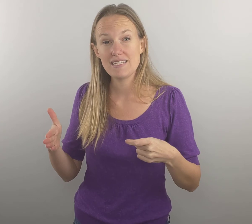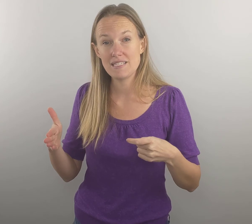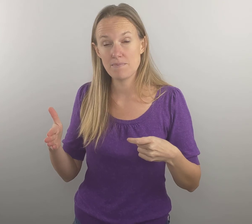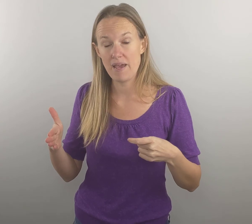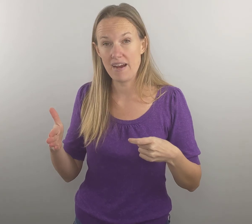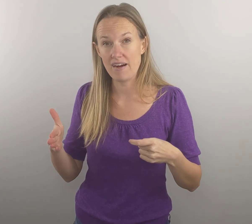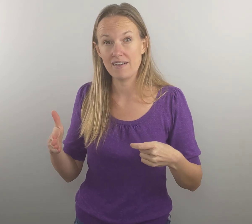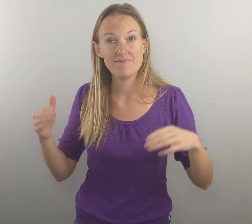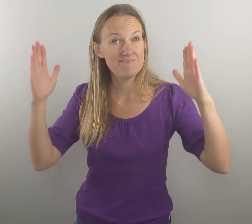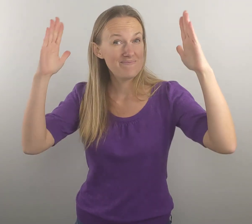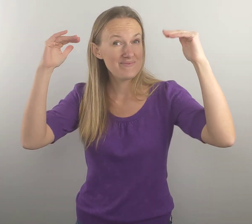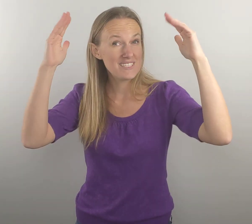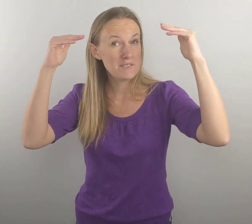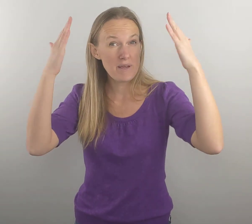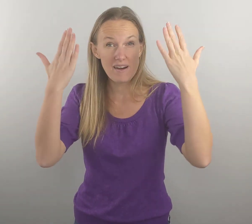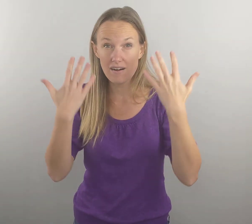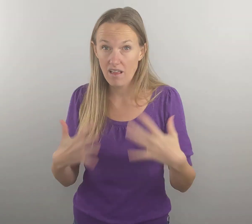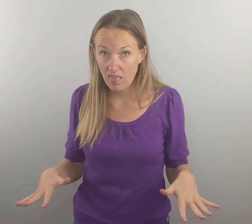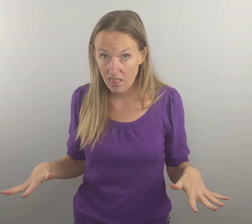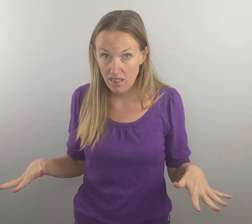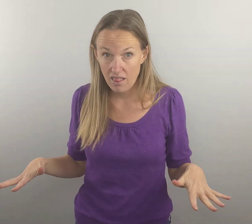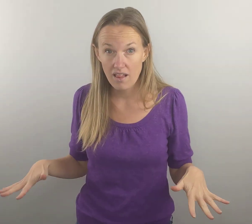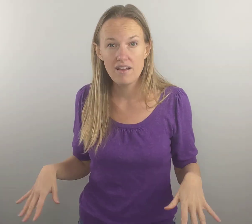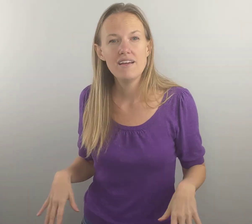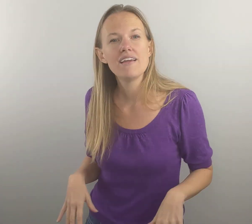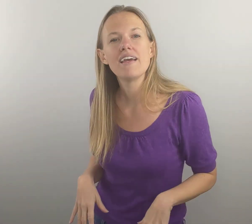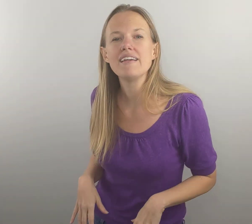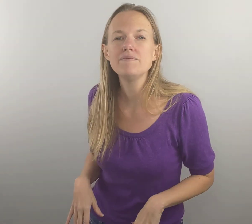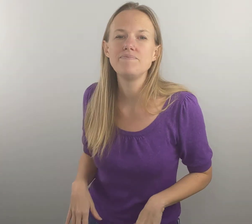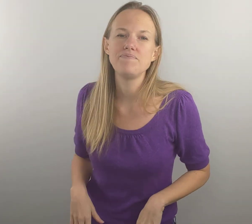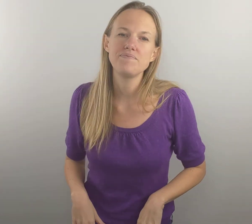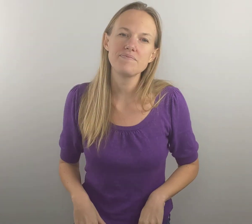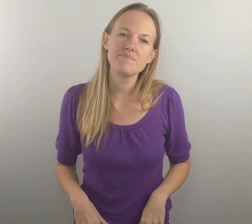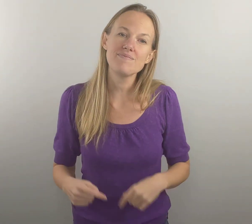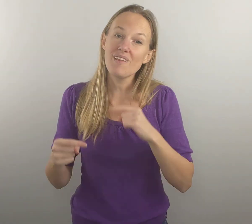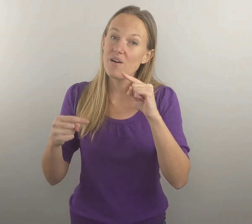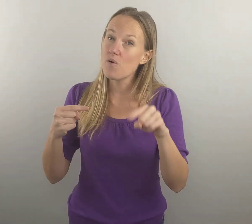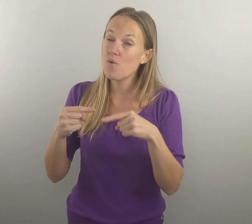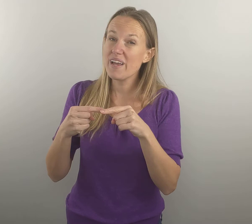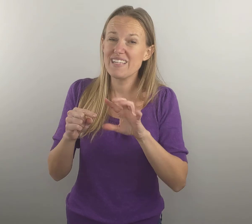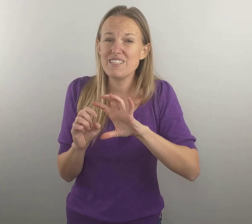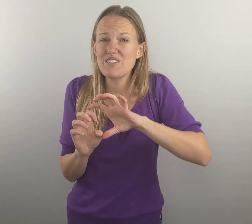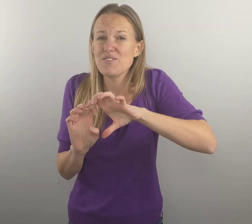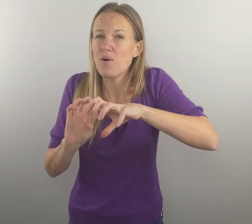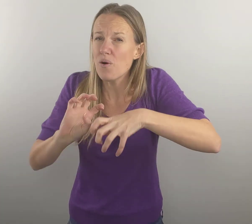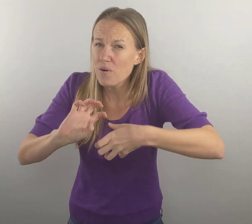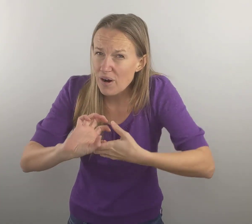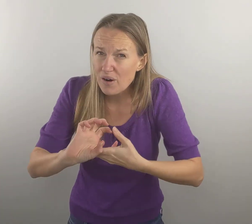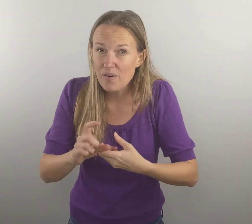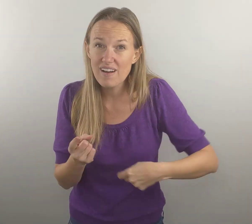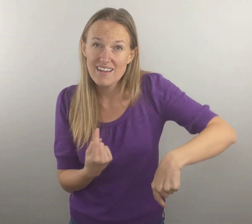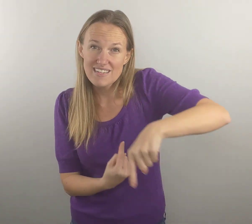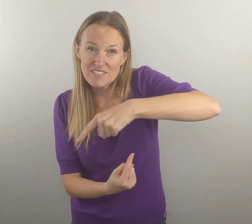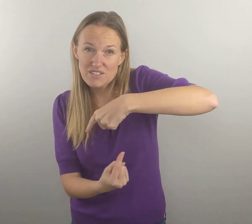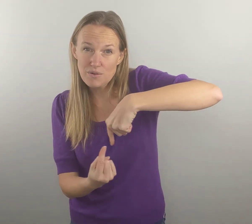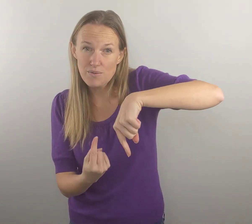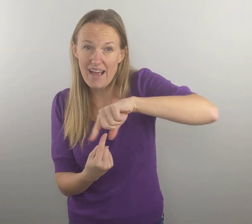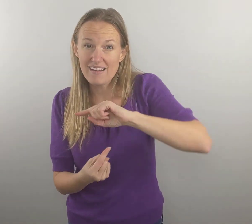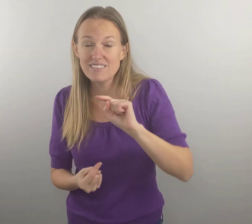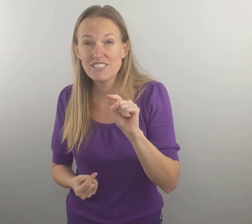despair. Okay? When sorrow surrounds you,